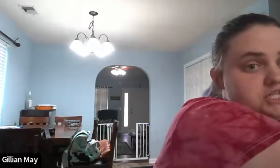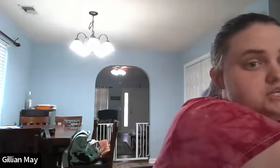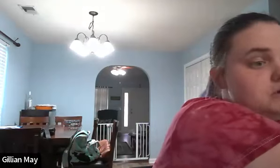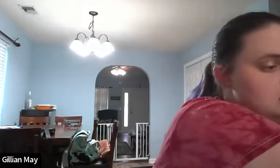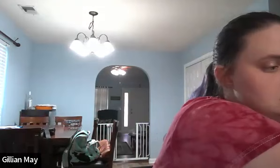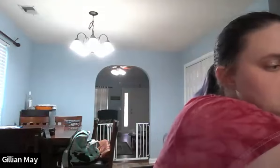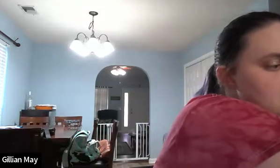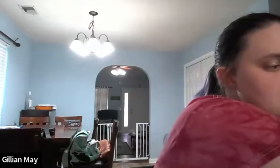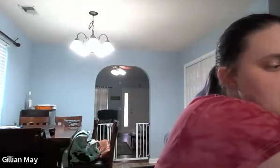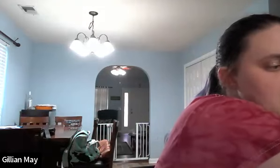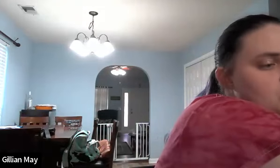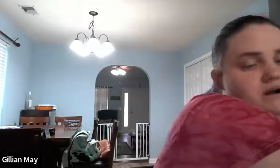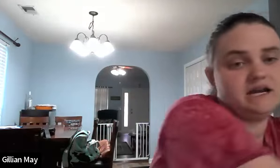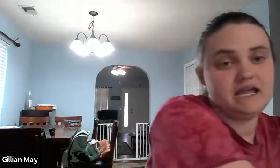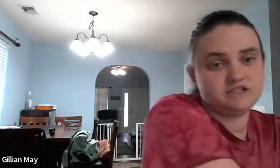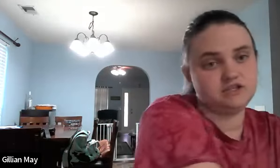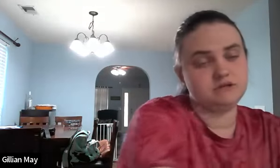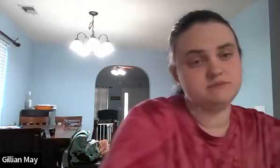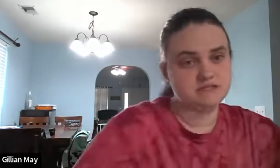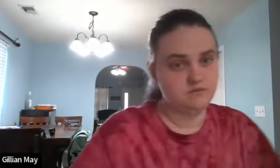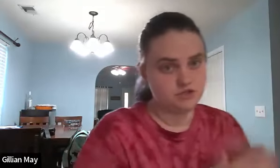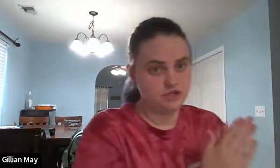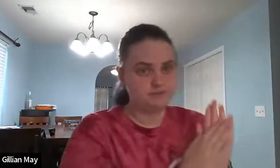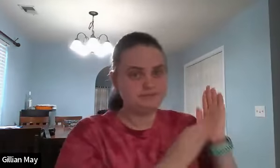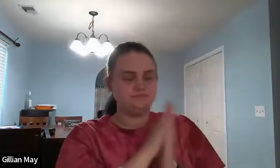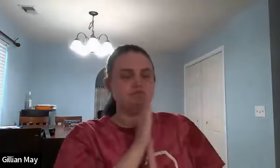you are asking and what kind of answer you're expecting in return.